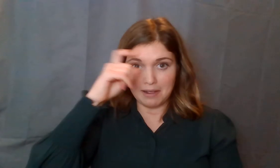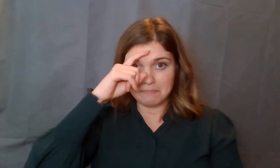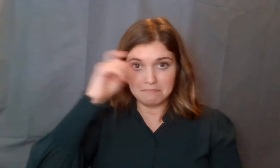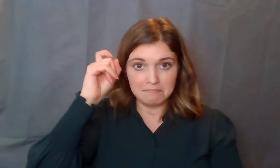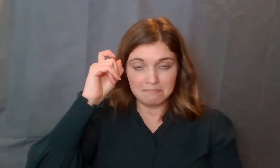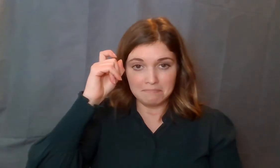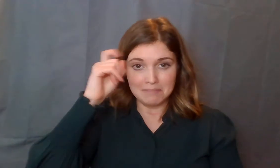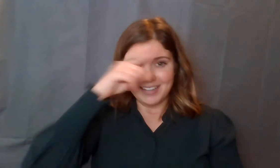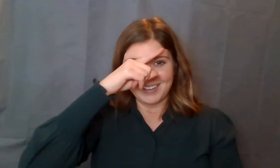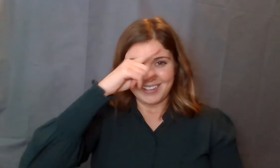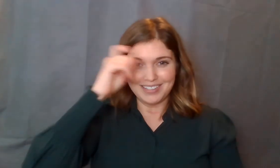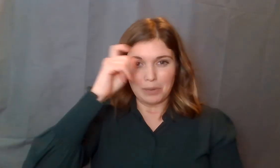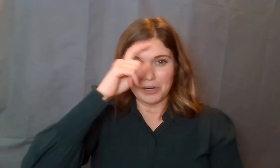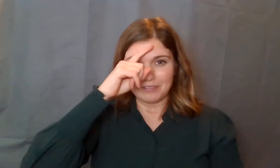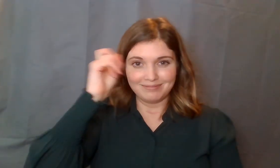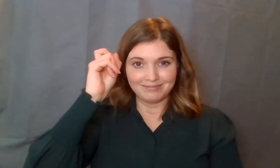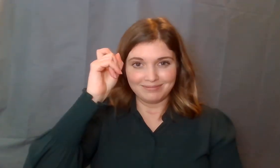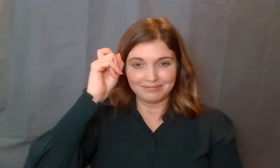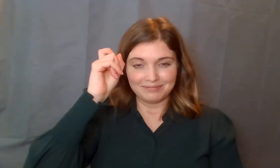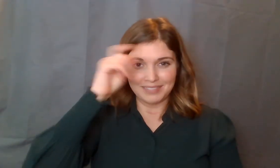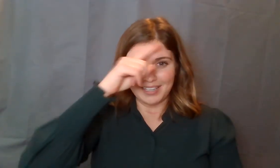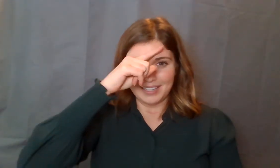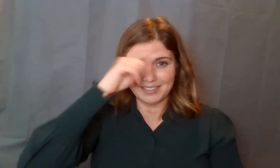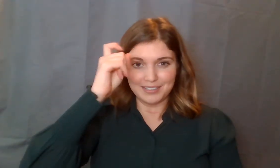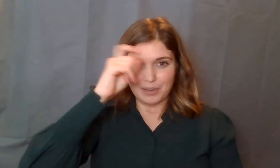time. Summer.